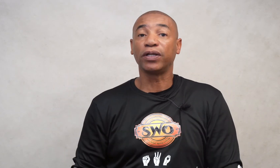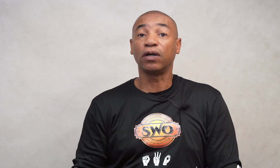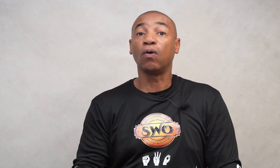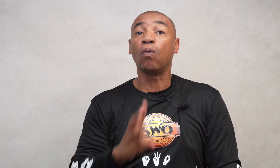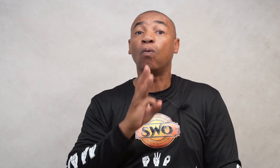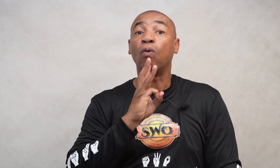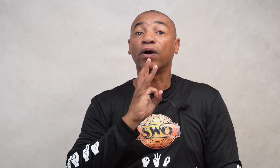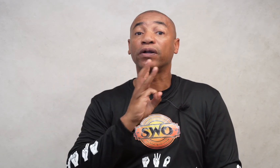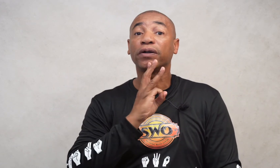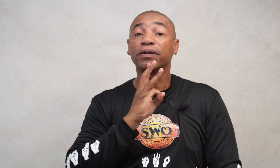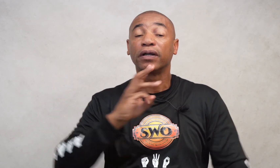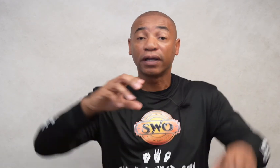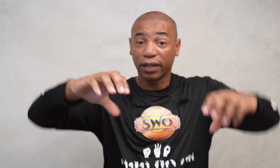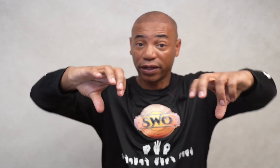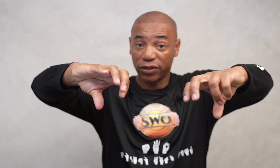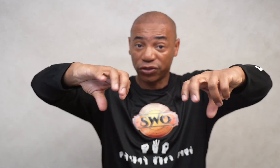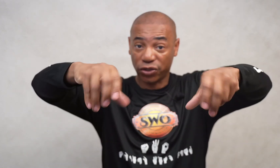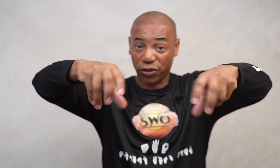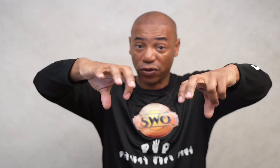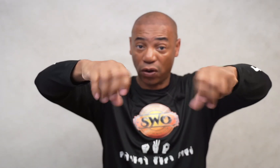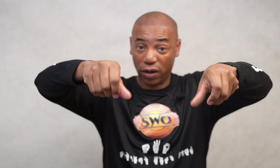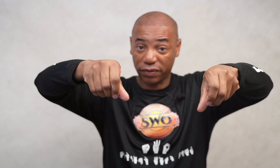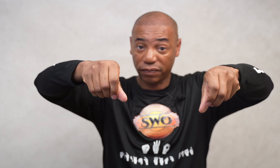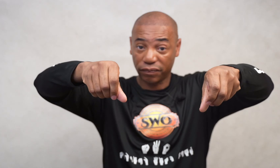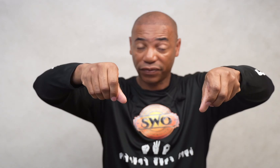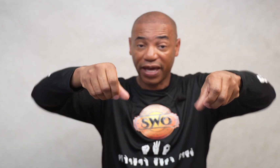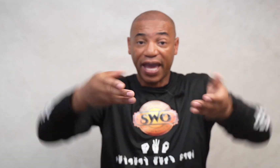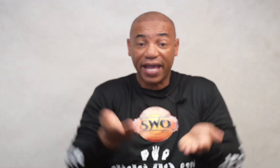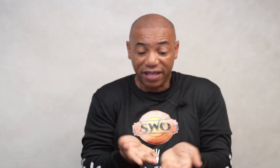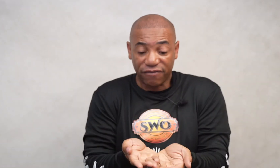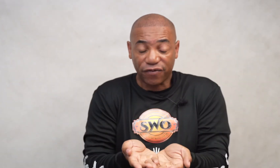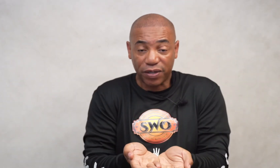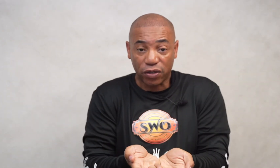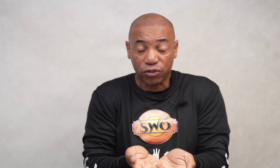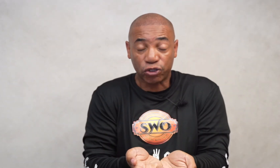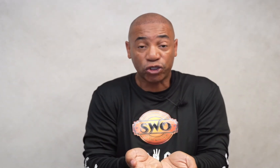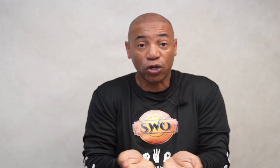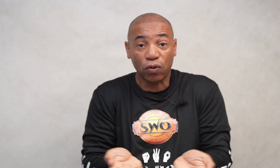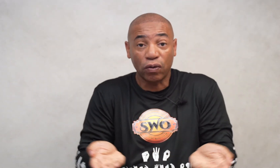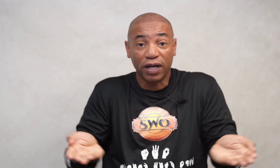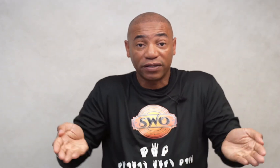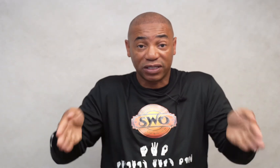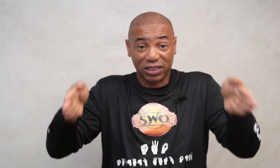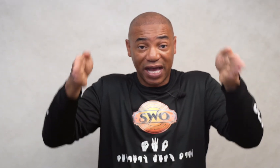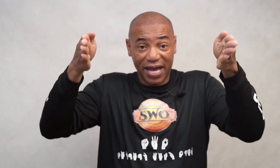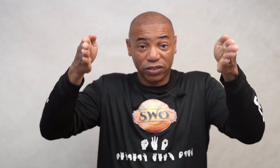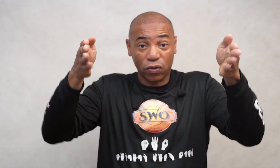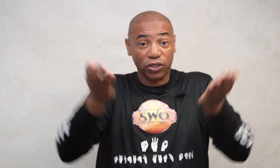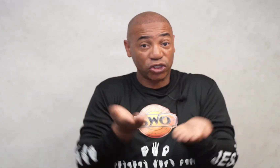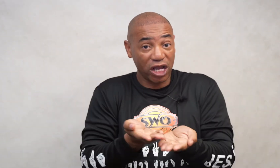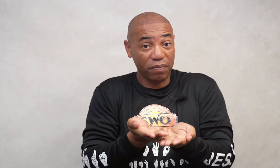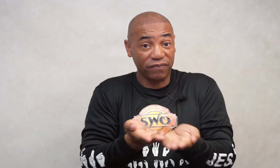go water, turn on, and then from here show the size or the shape of the